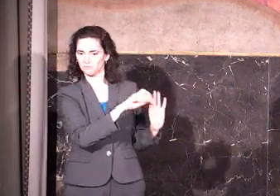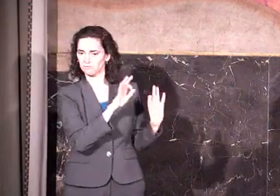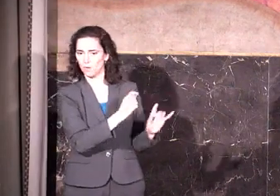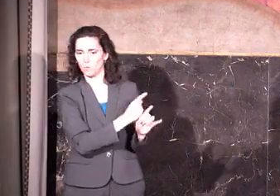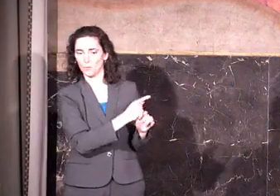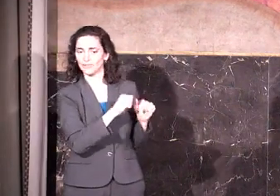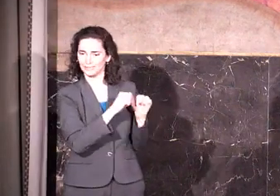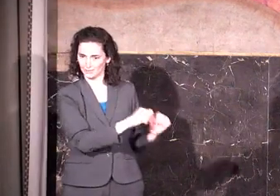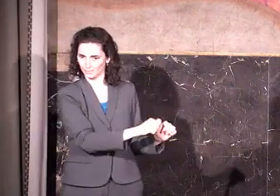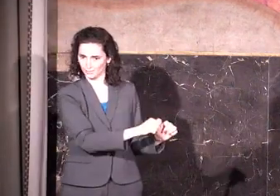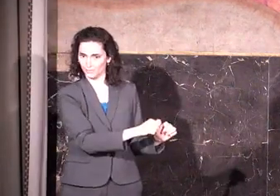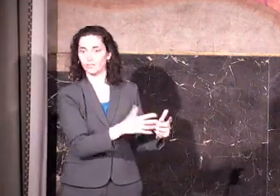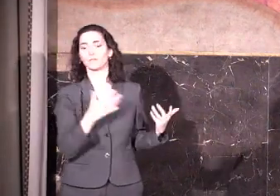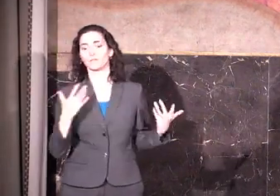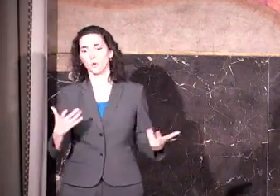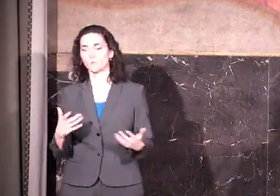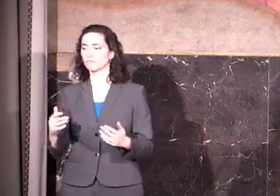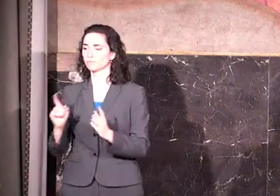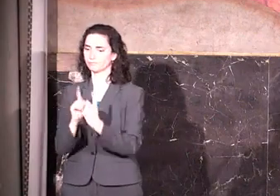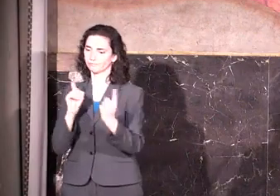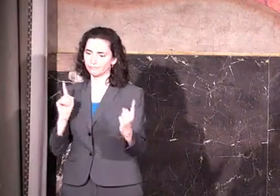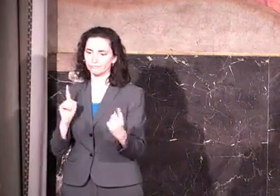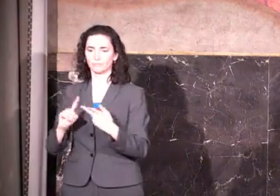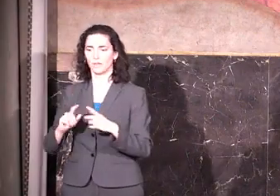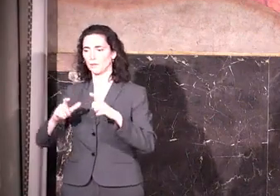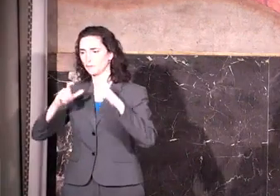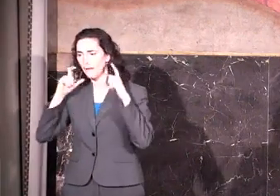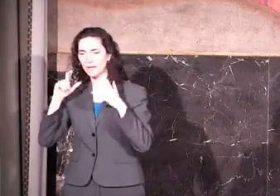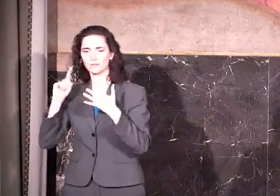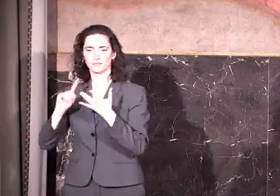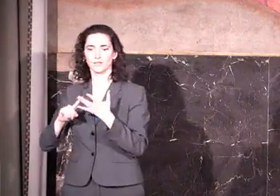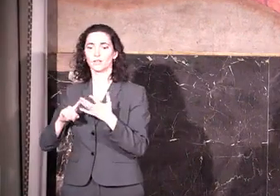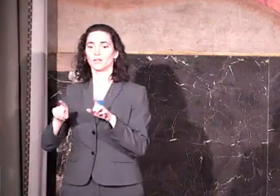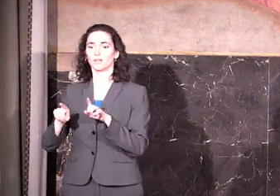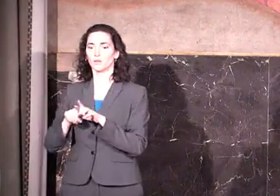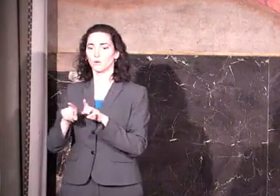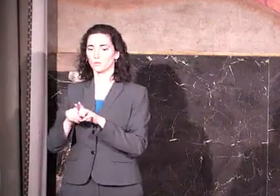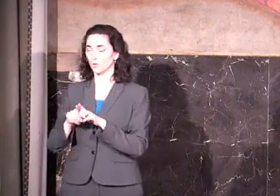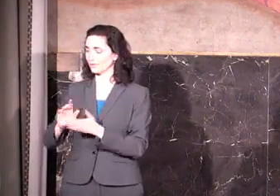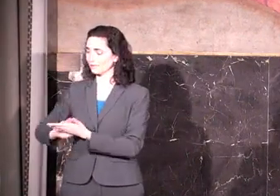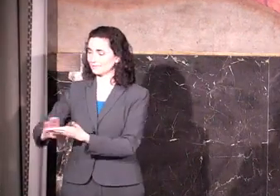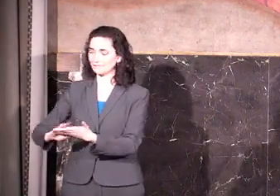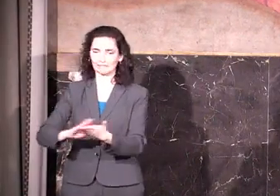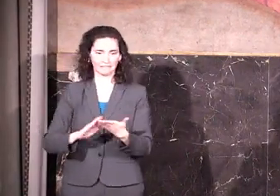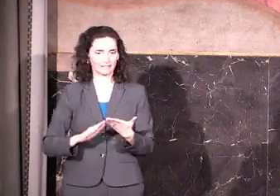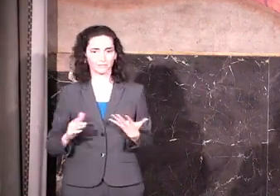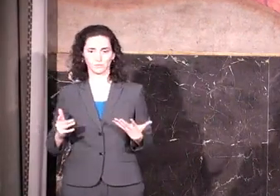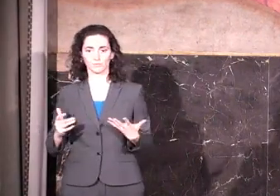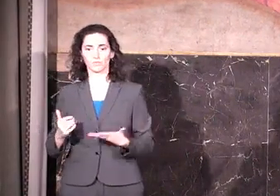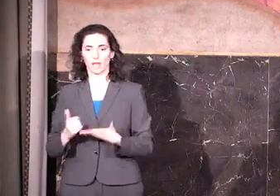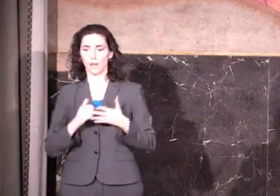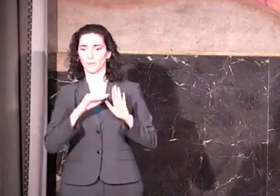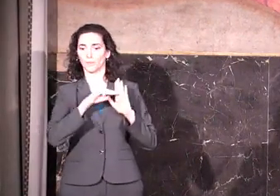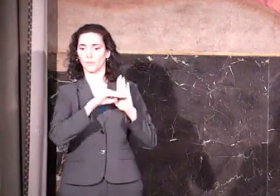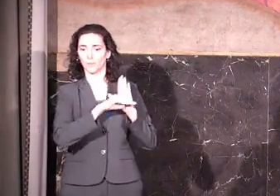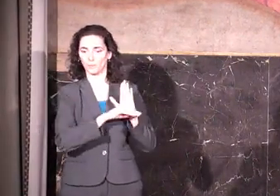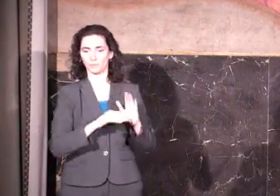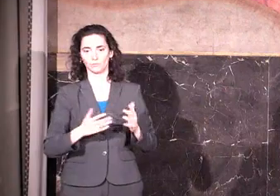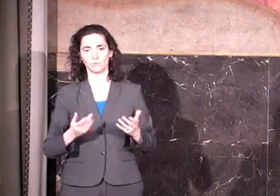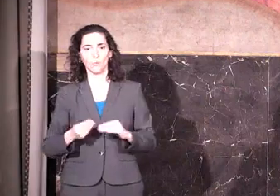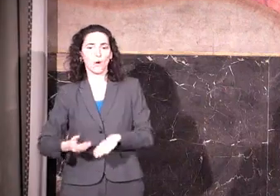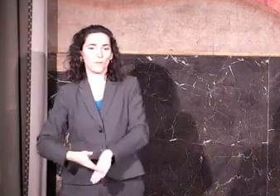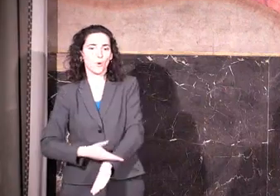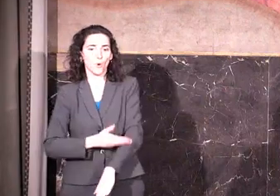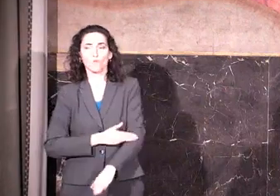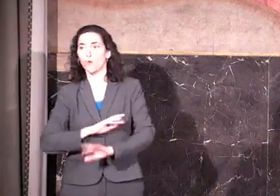wearing the mask in public. It's incredibly important that you do that. That way we can make progress